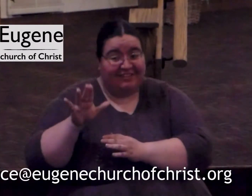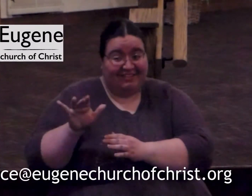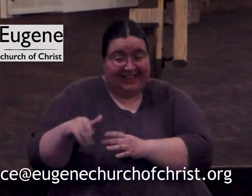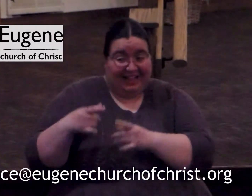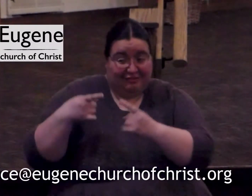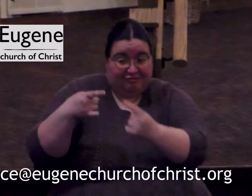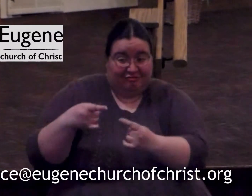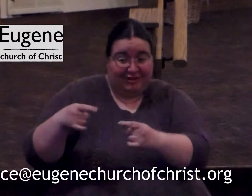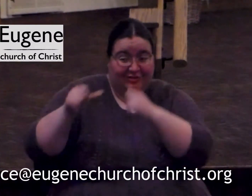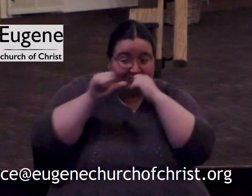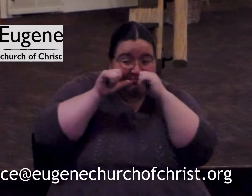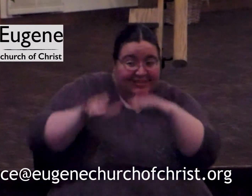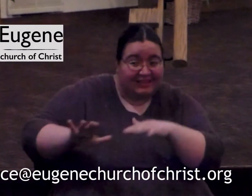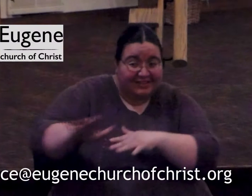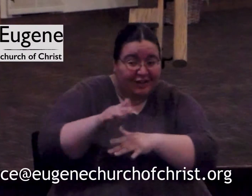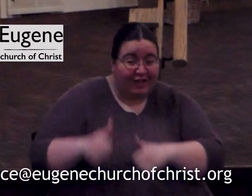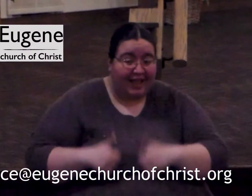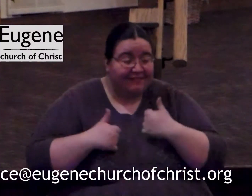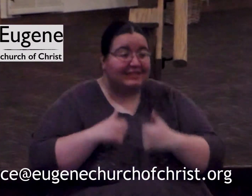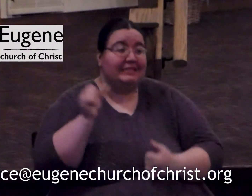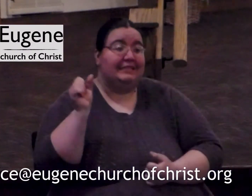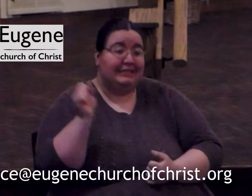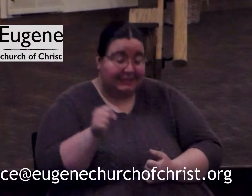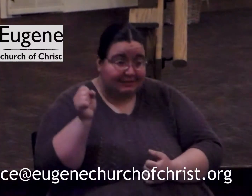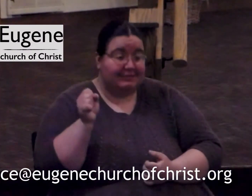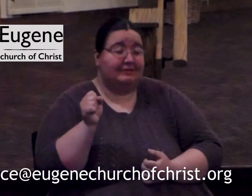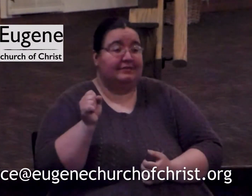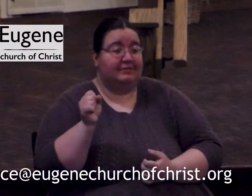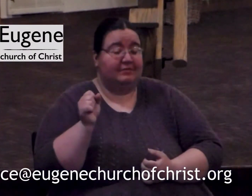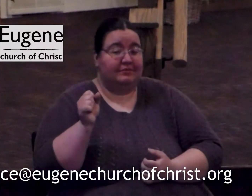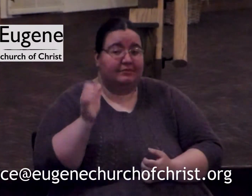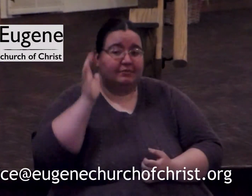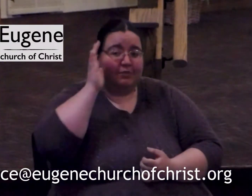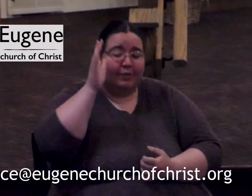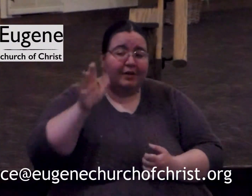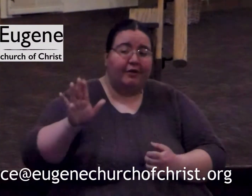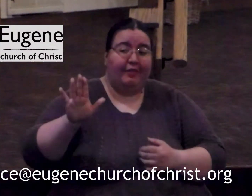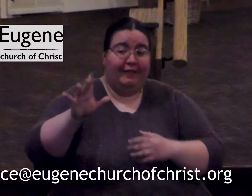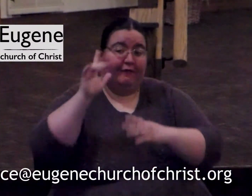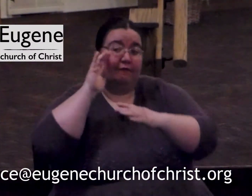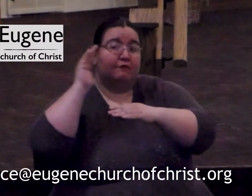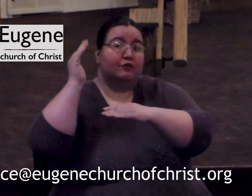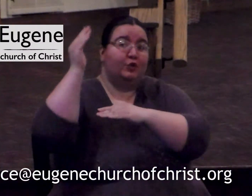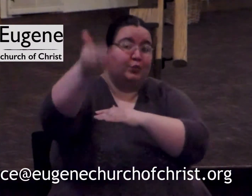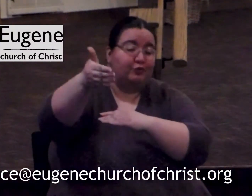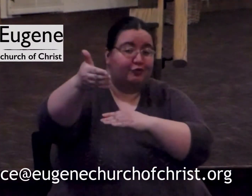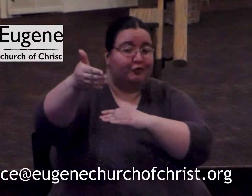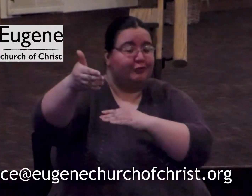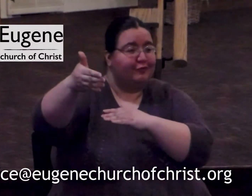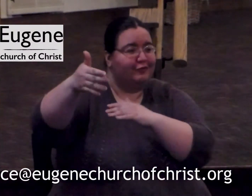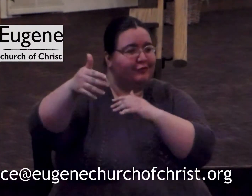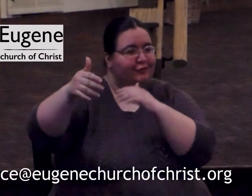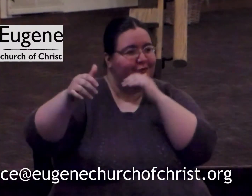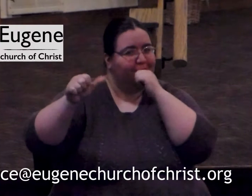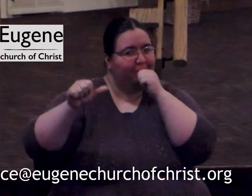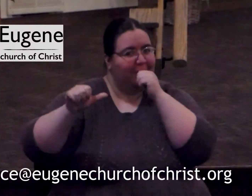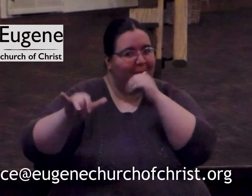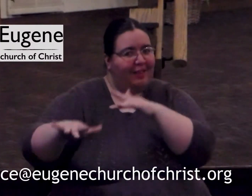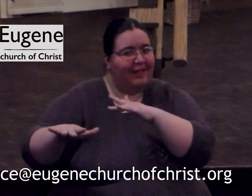Absolutely. Will their eternity be blessed as a result of that? Yes, it will. Hard to get